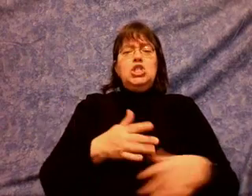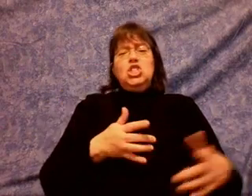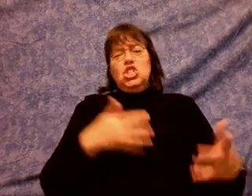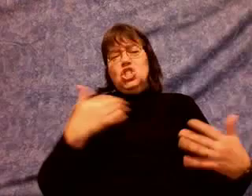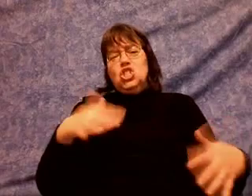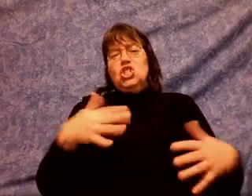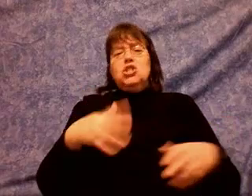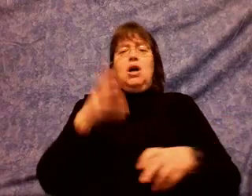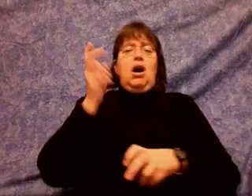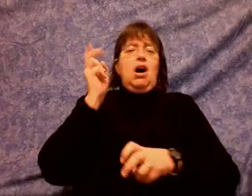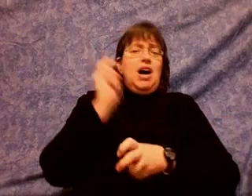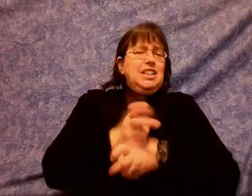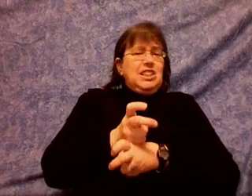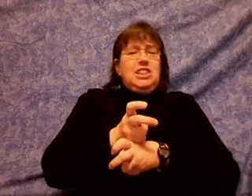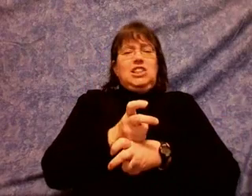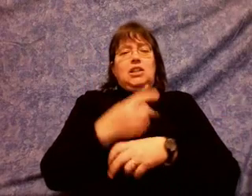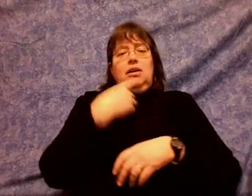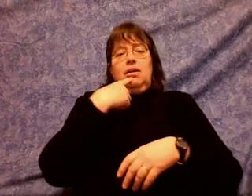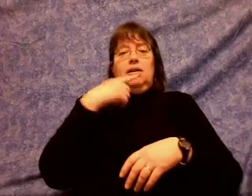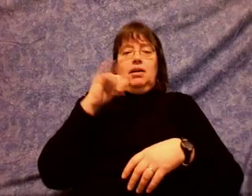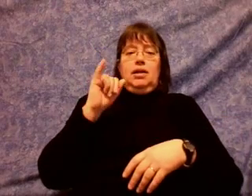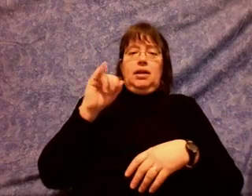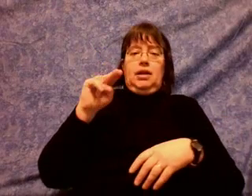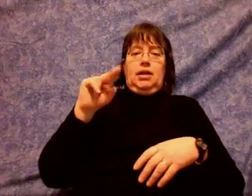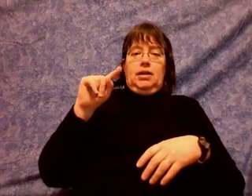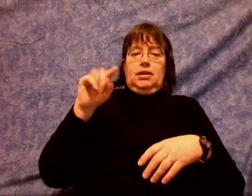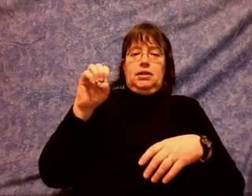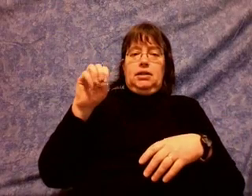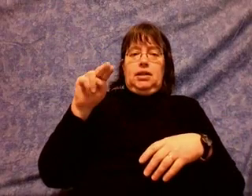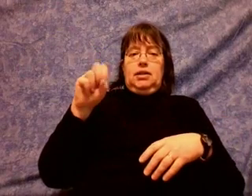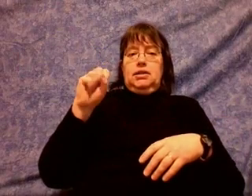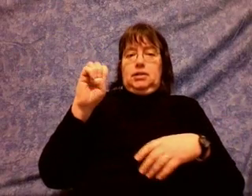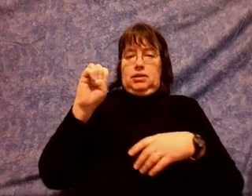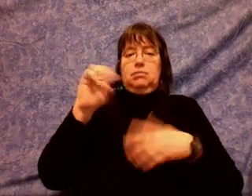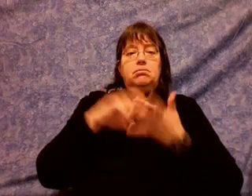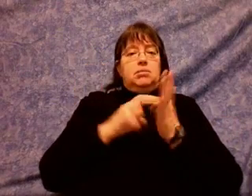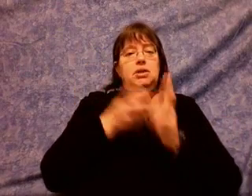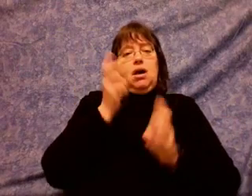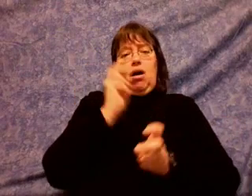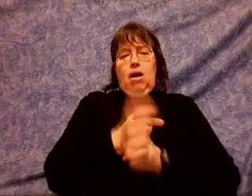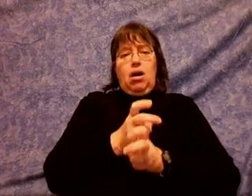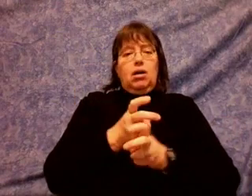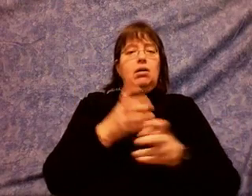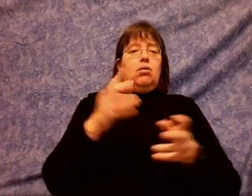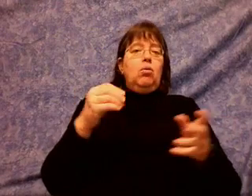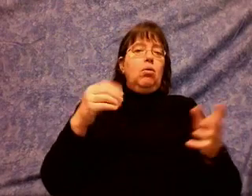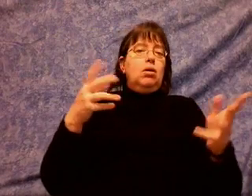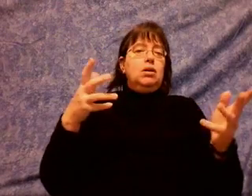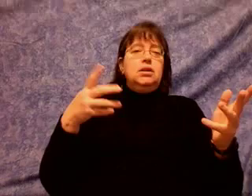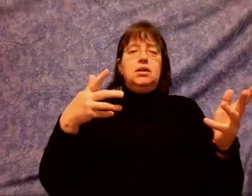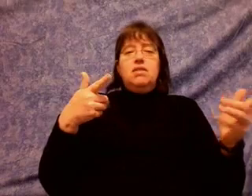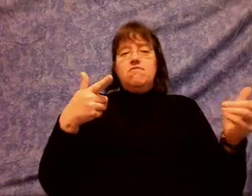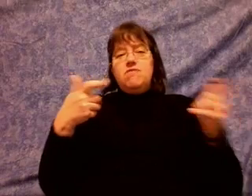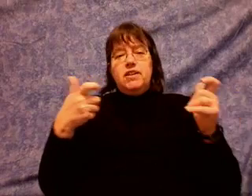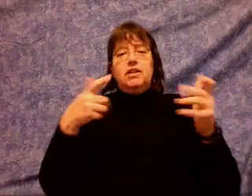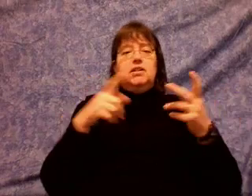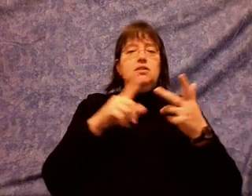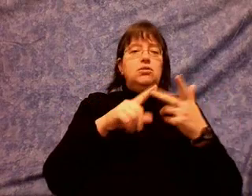are shown that way. Something's really hard is shown with the intense marker. Or something's